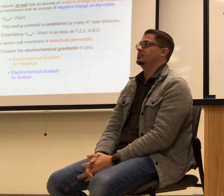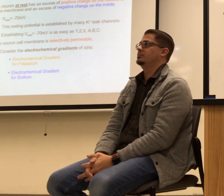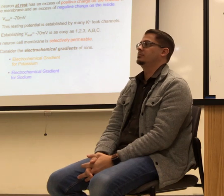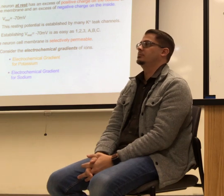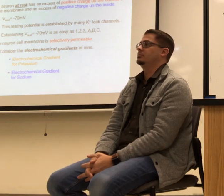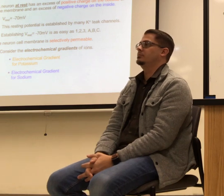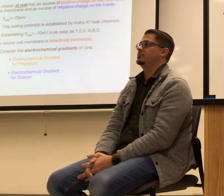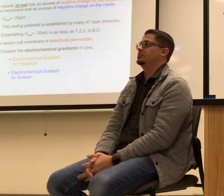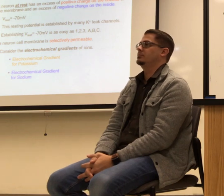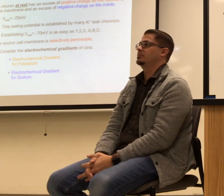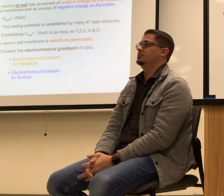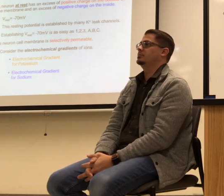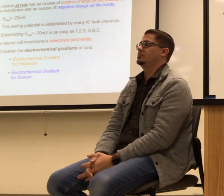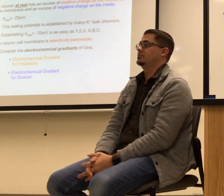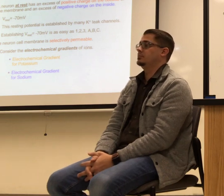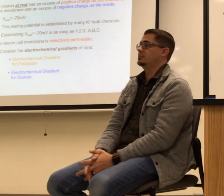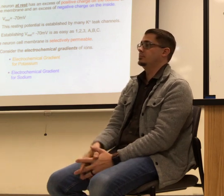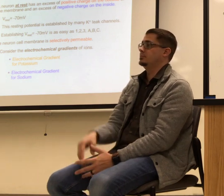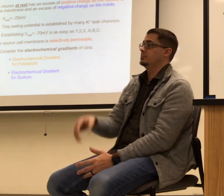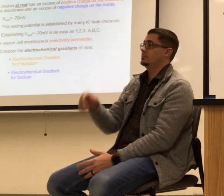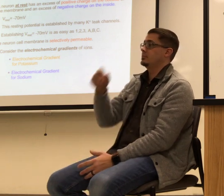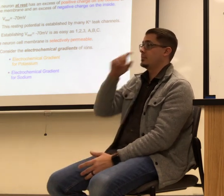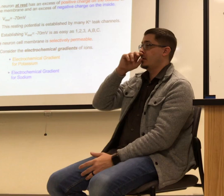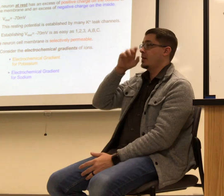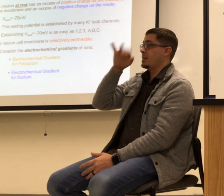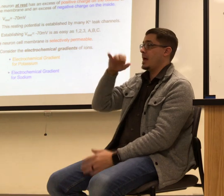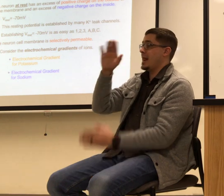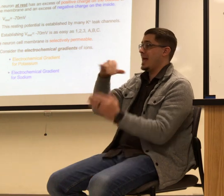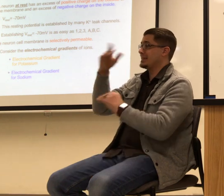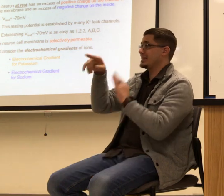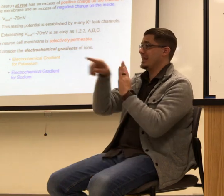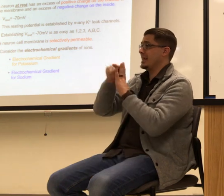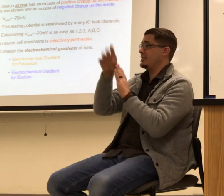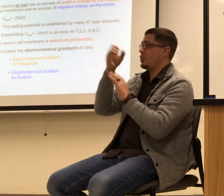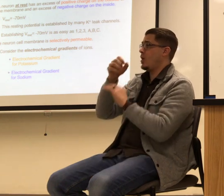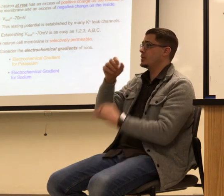So that excess negative charge wants to pull sodium back out.